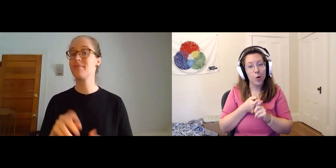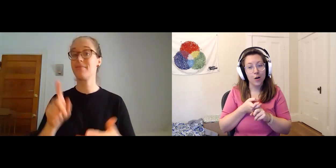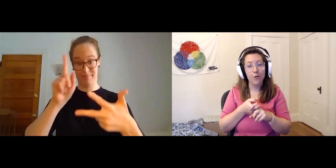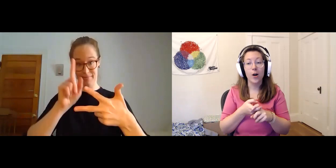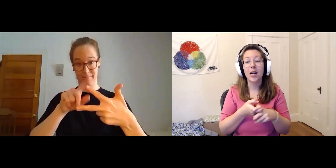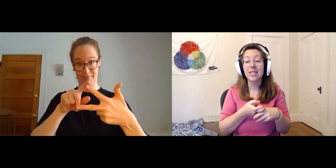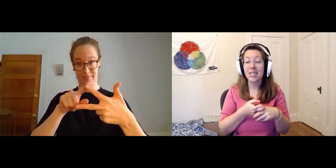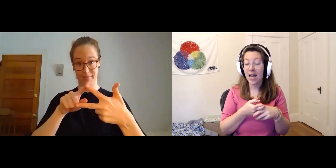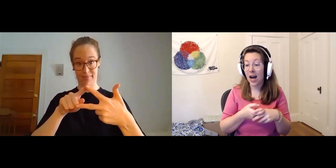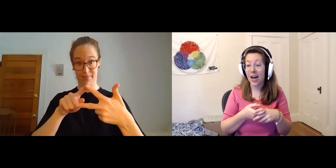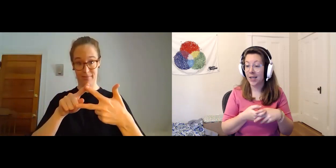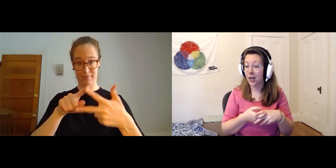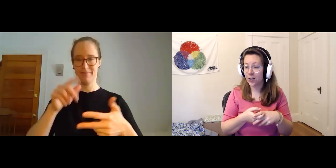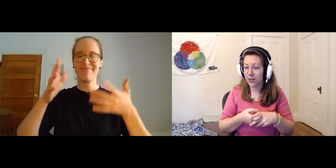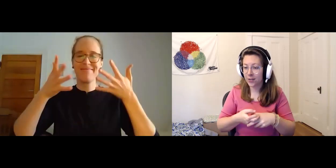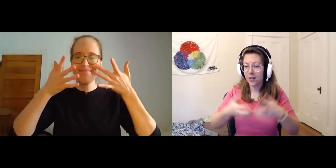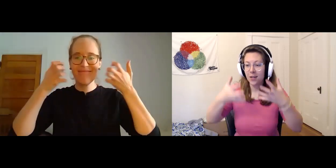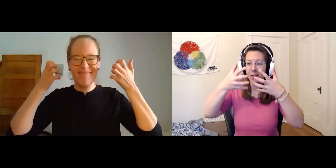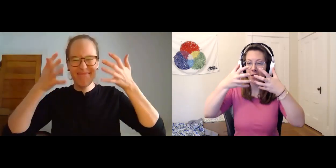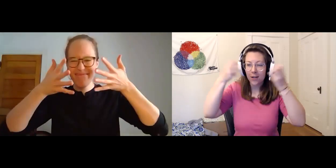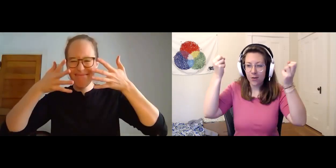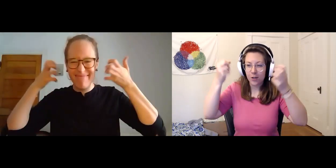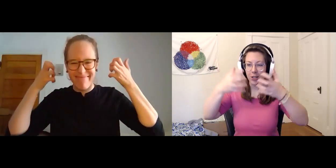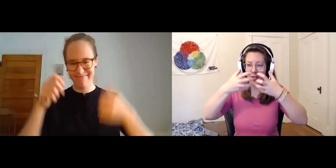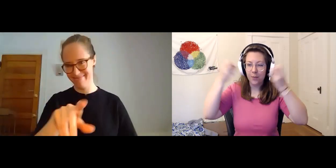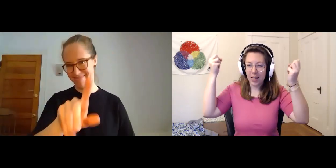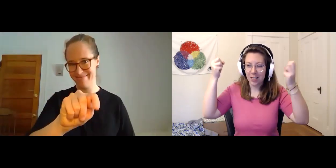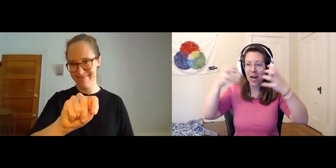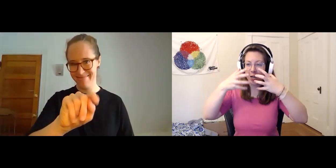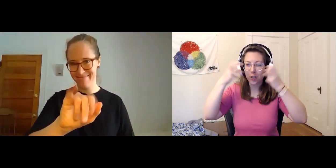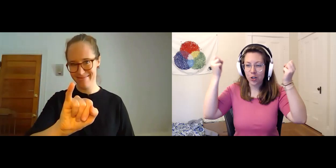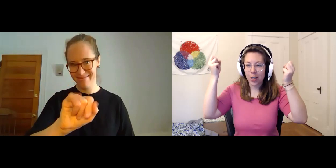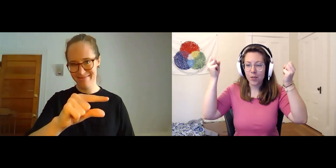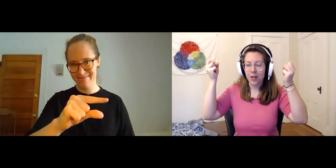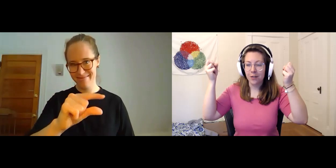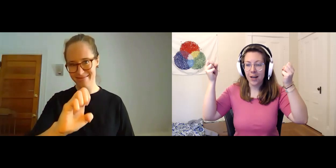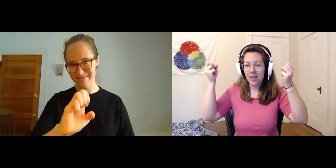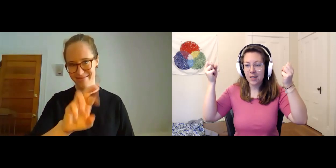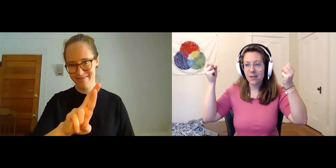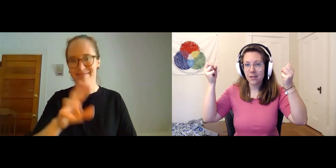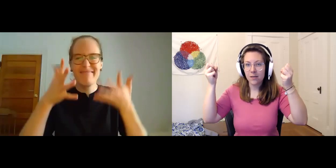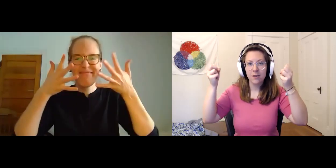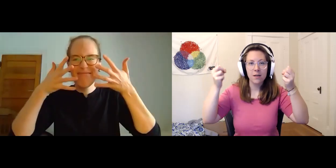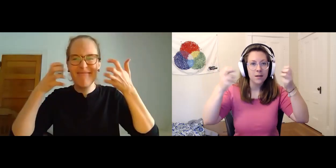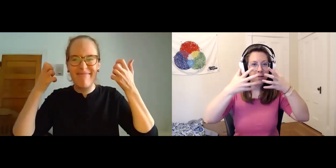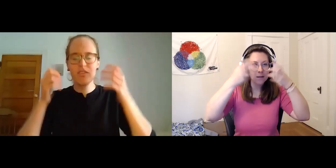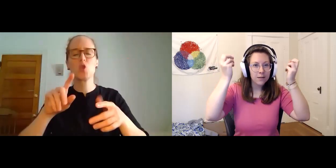learned the word for tiger, which is you make the tiger stripes on your face.